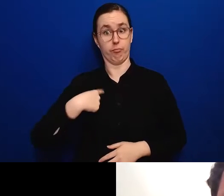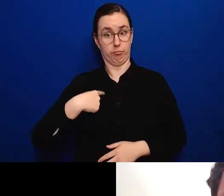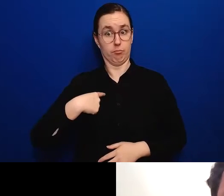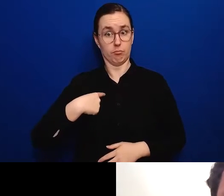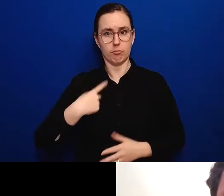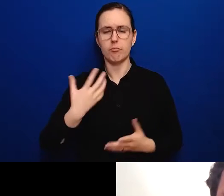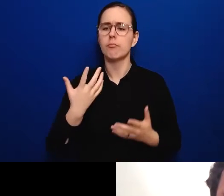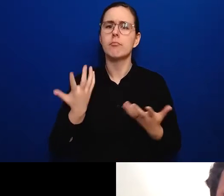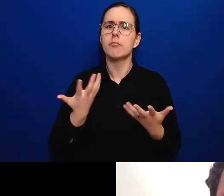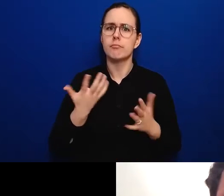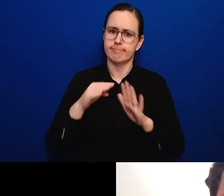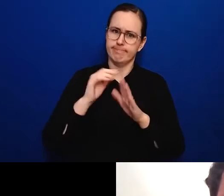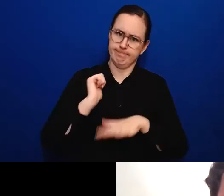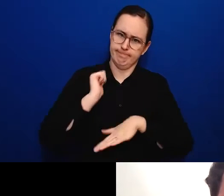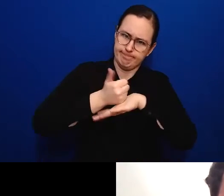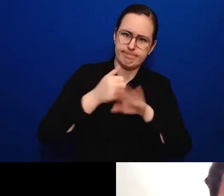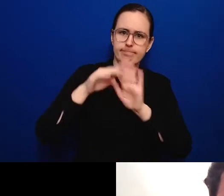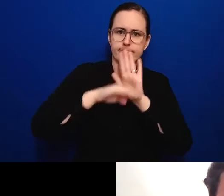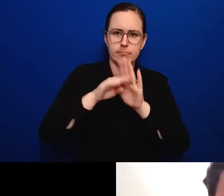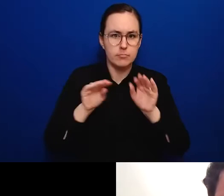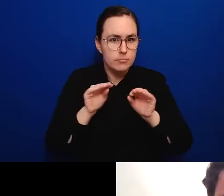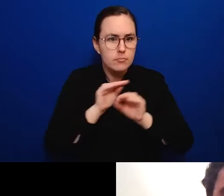disability movement and the development in humanitarian processes.